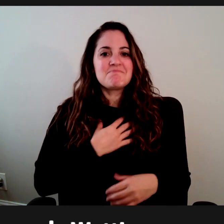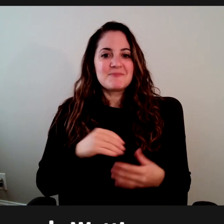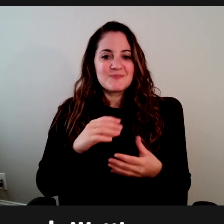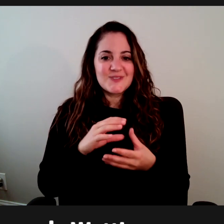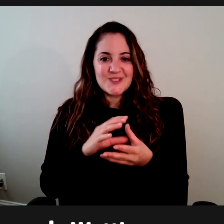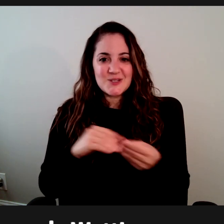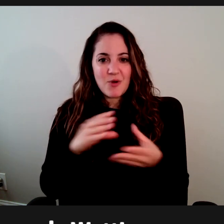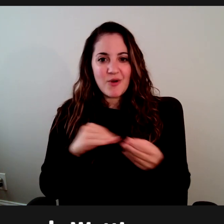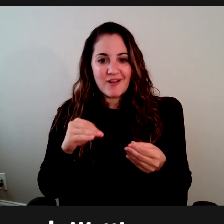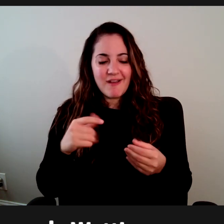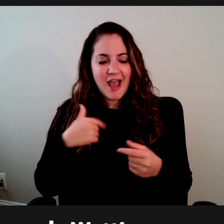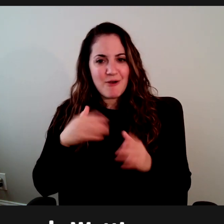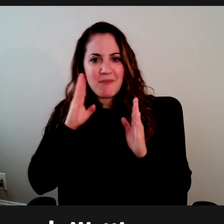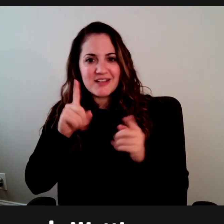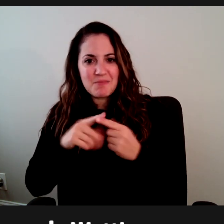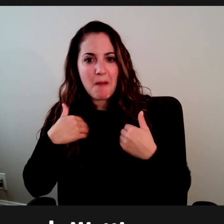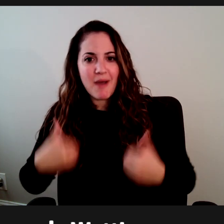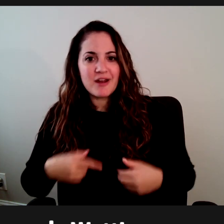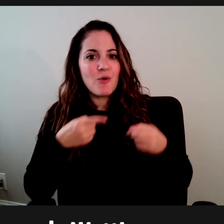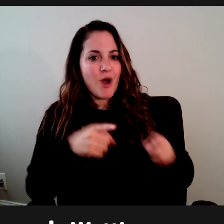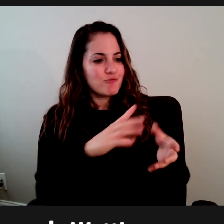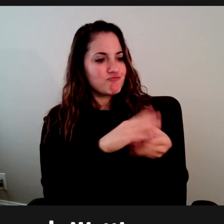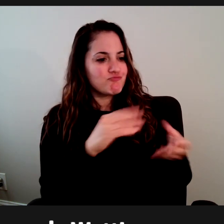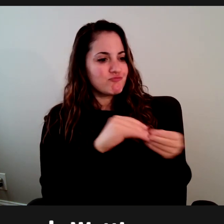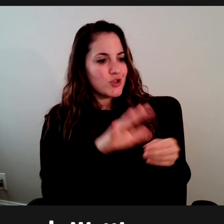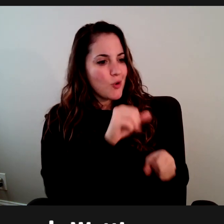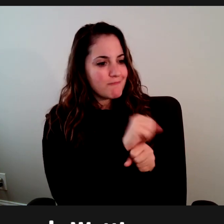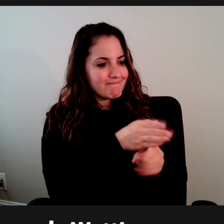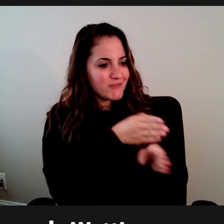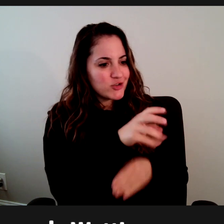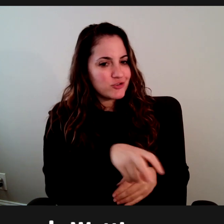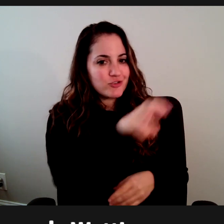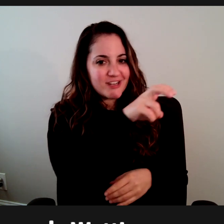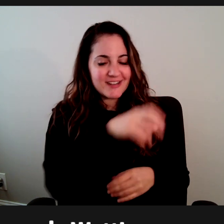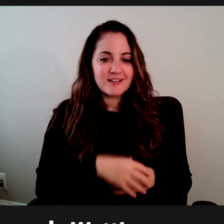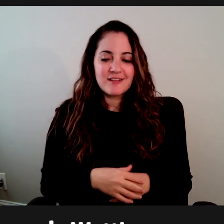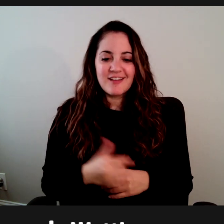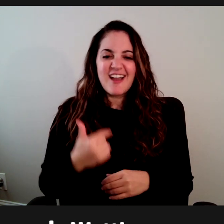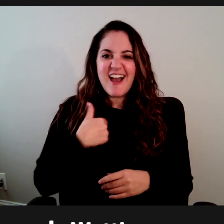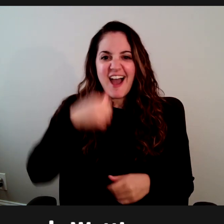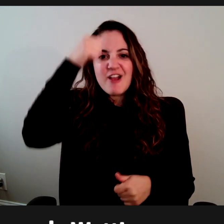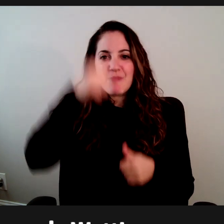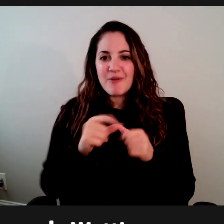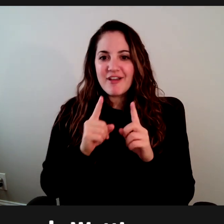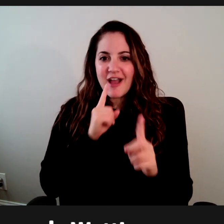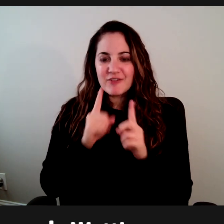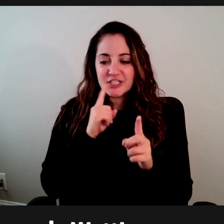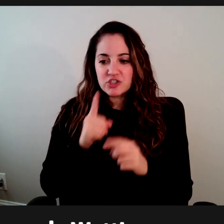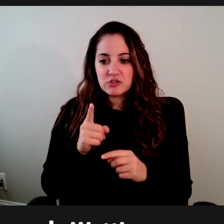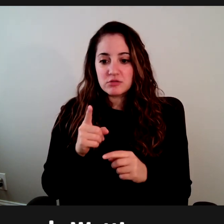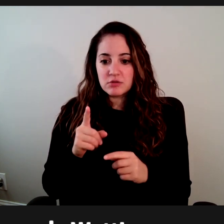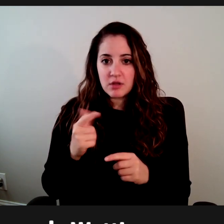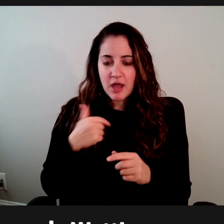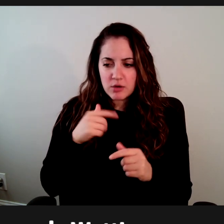was listening to my body as you're telling it. It's lovely to be helpful to somebody, and to I remember that conversation and